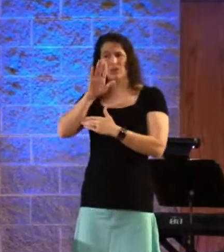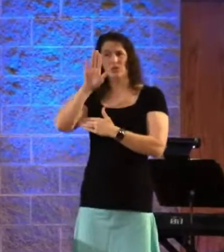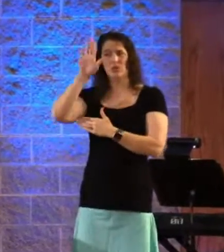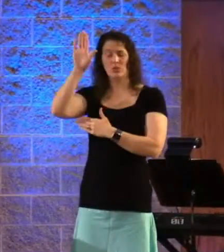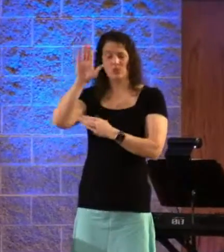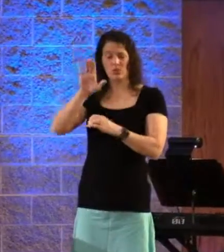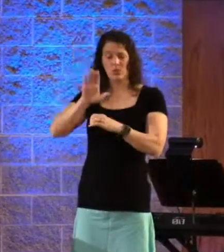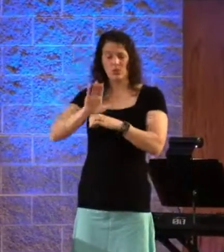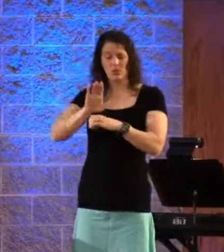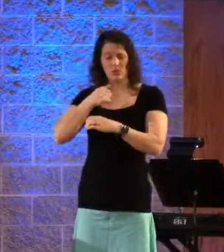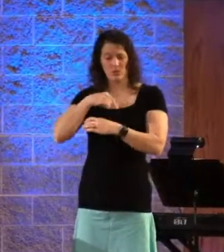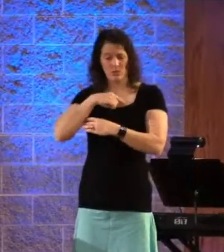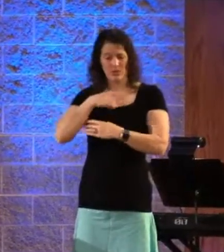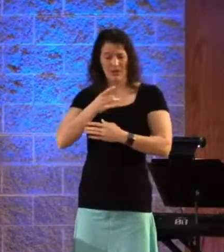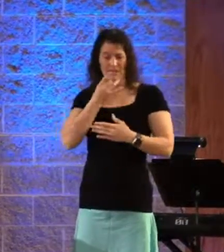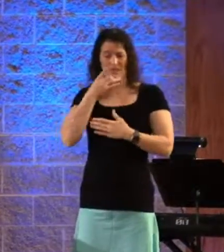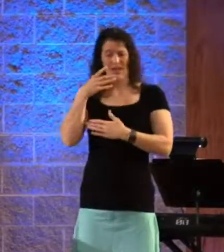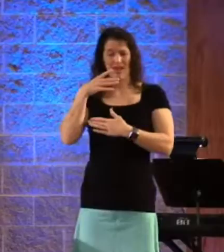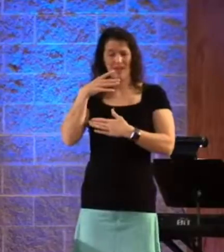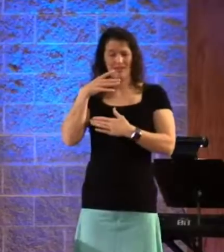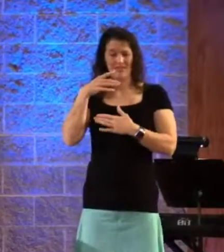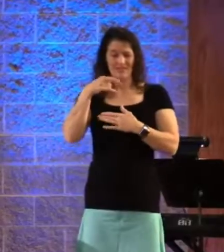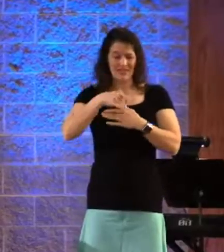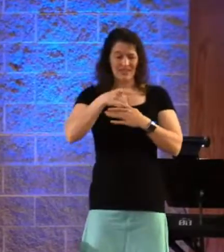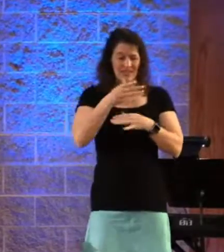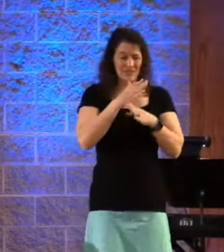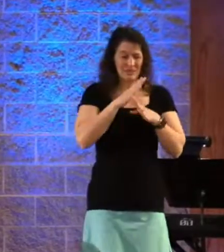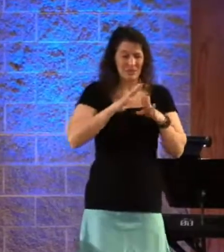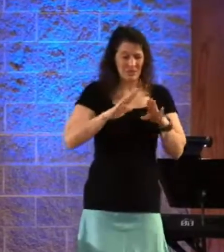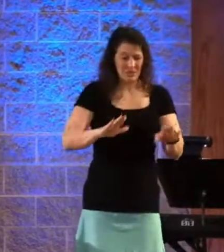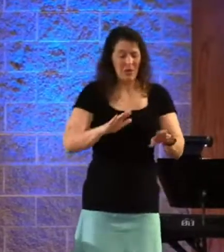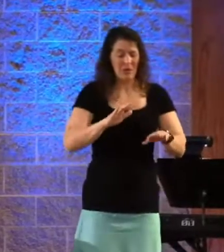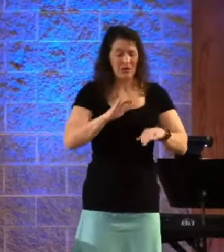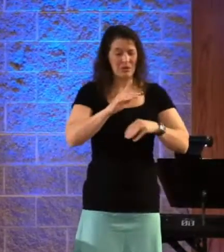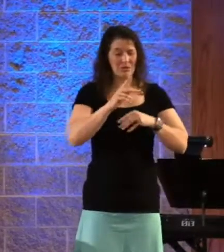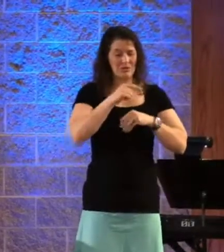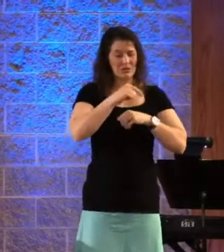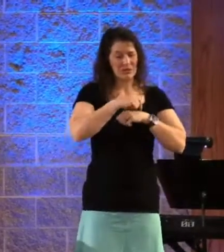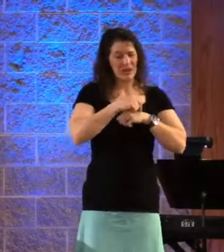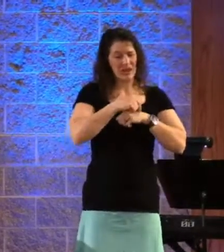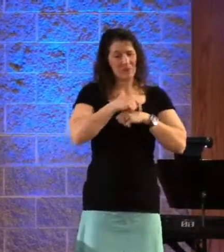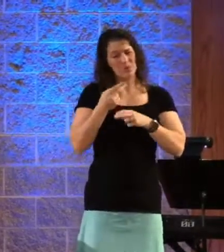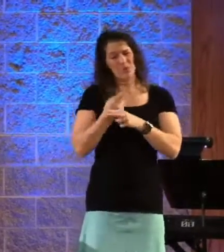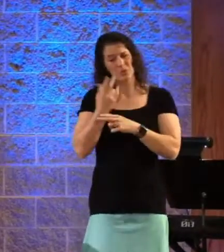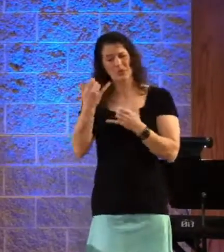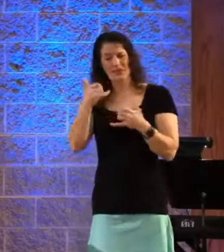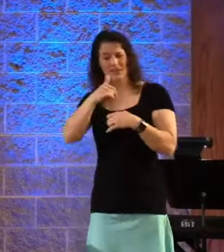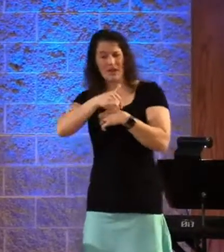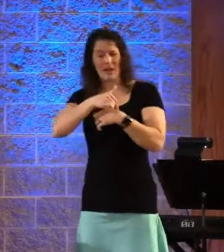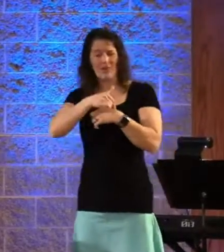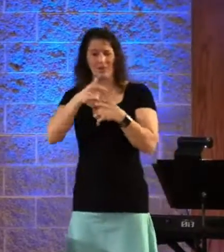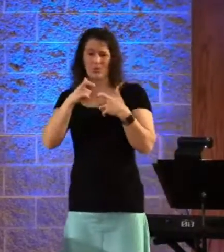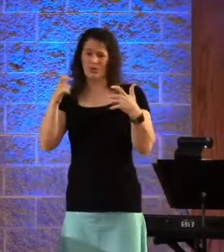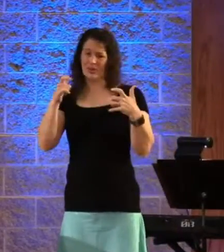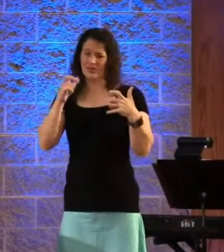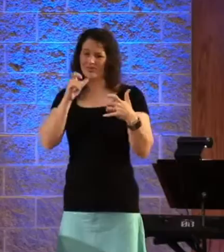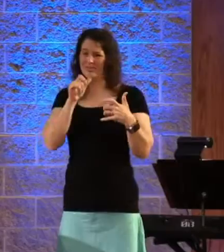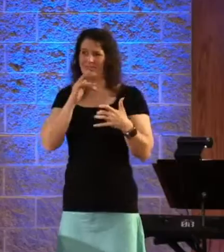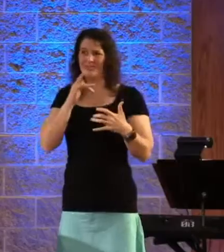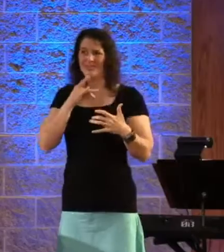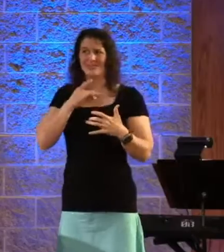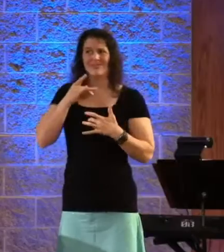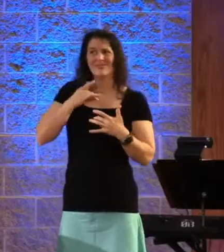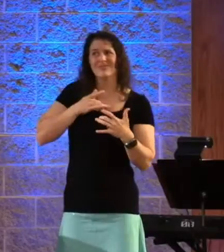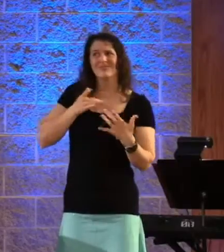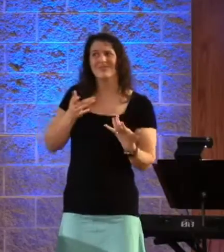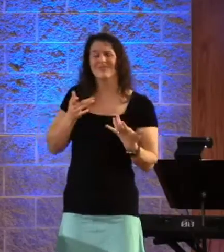I pray for us that we would use this time of great uncertainty to point people to